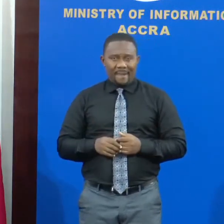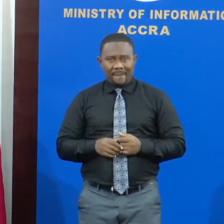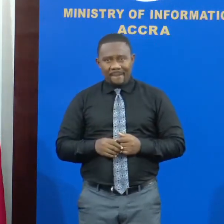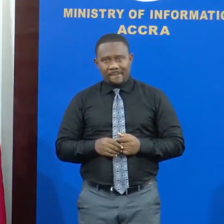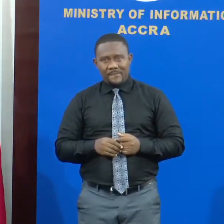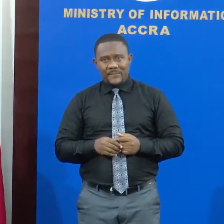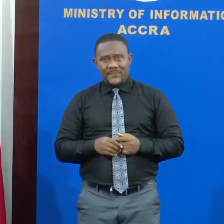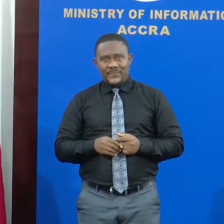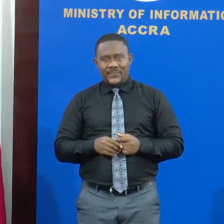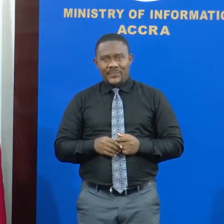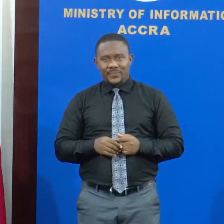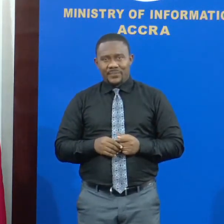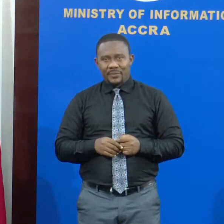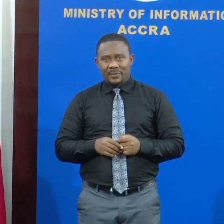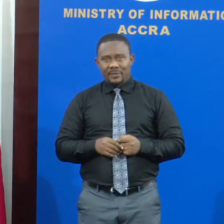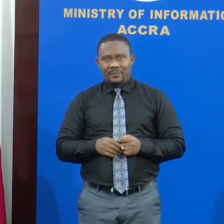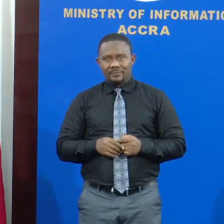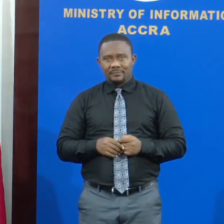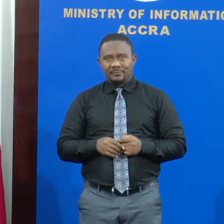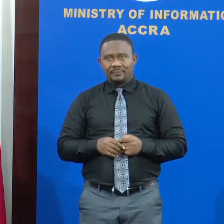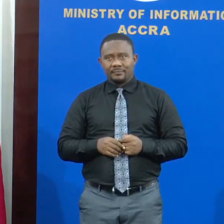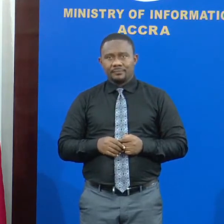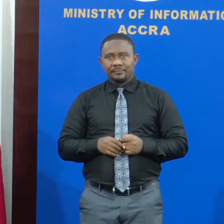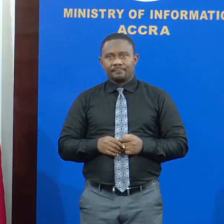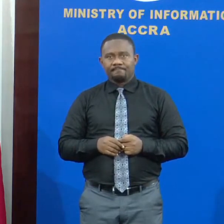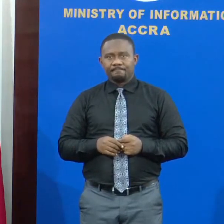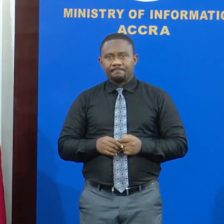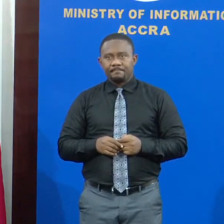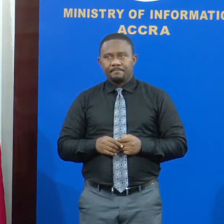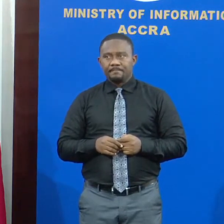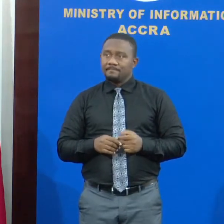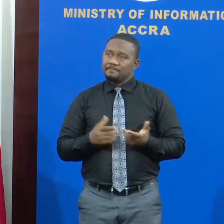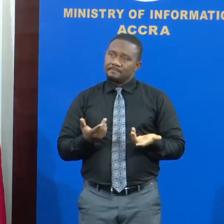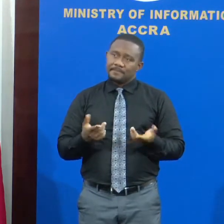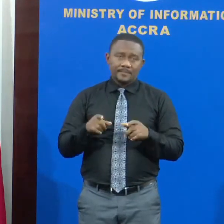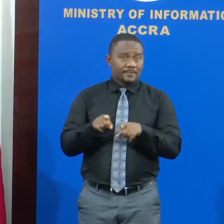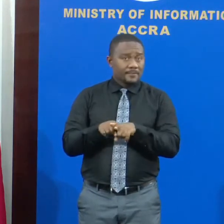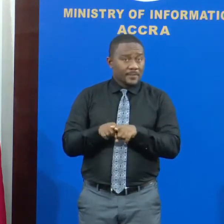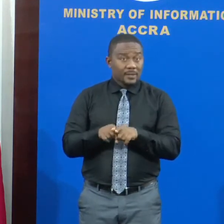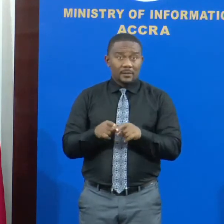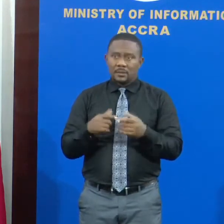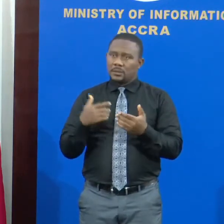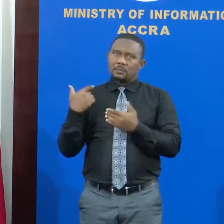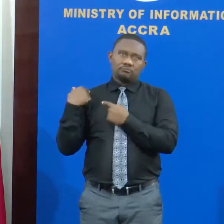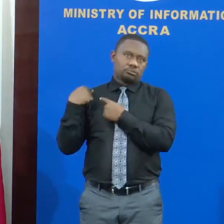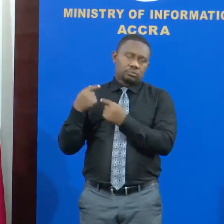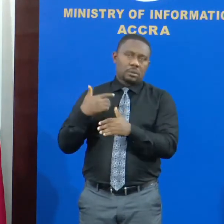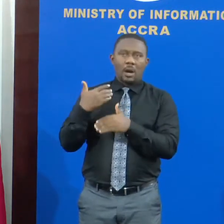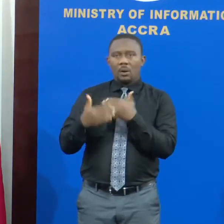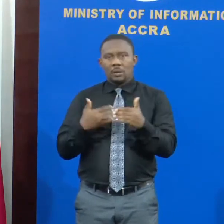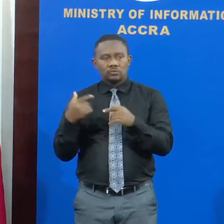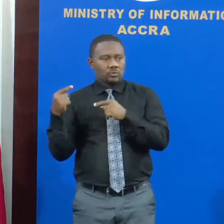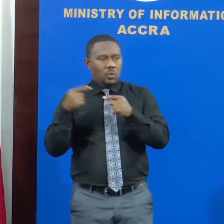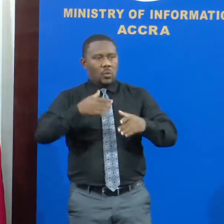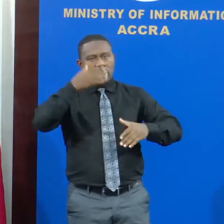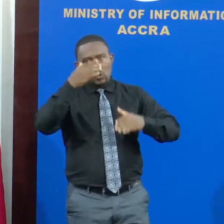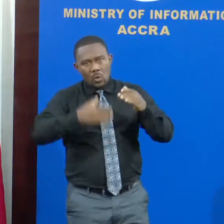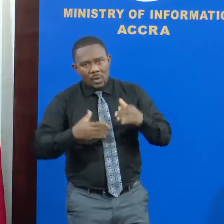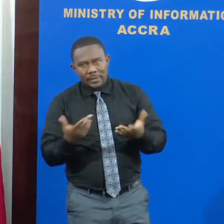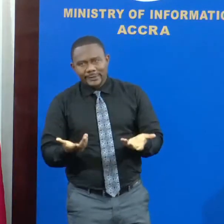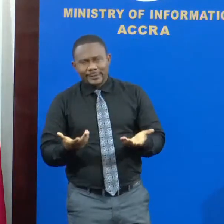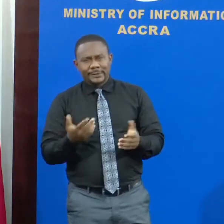in front of us is who they say they are. There's been long processes of adjudicating